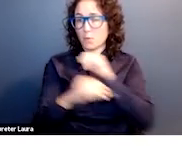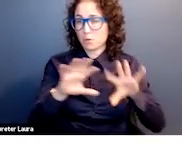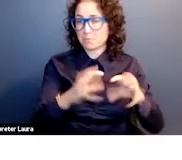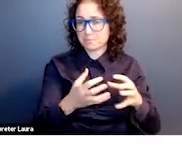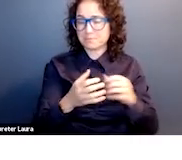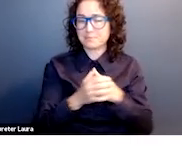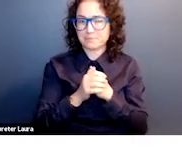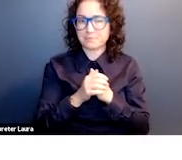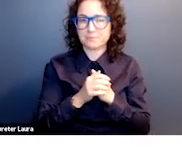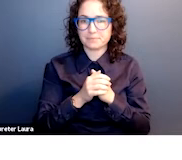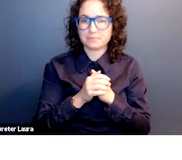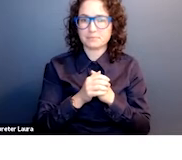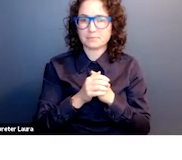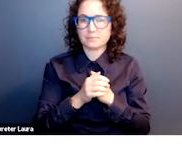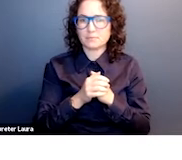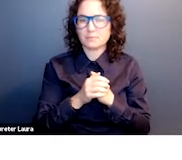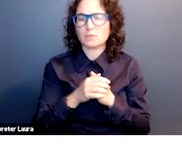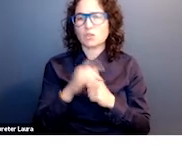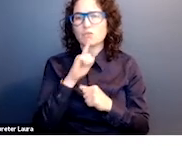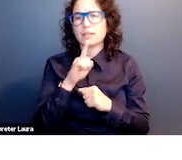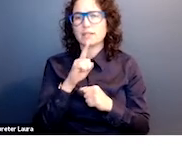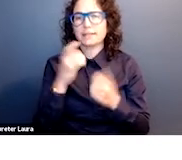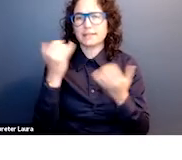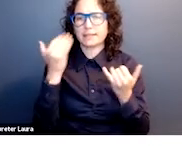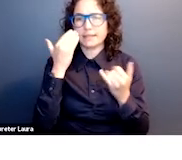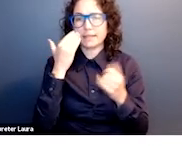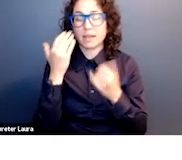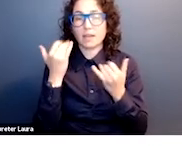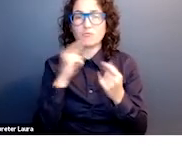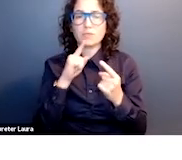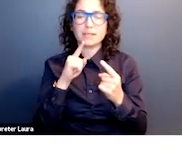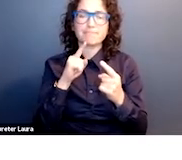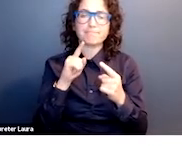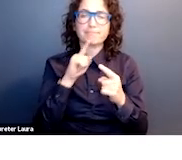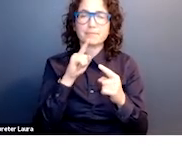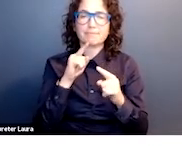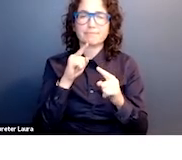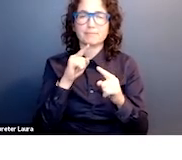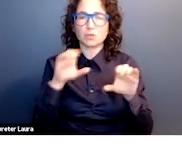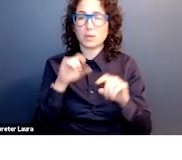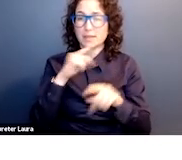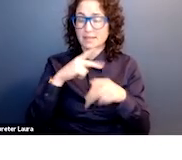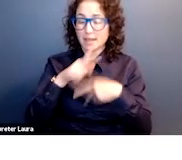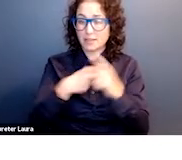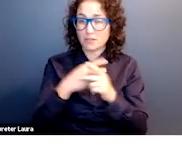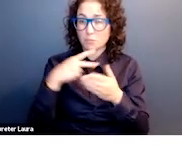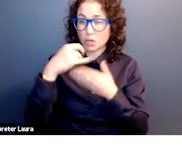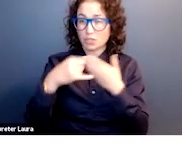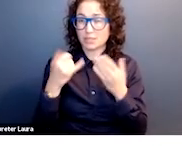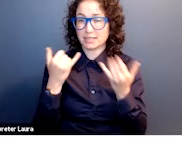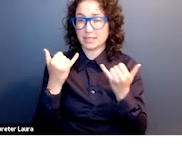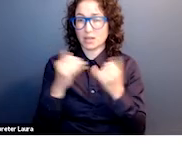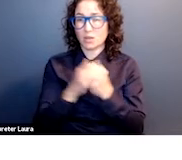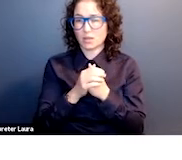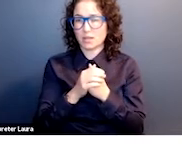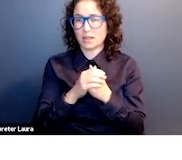So coming to the person with disabilities projects, this is the third. I mean,